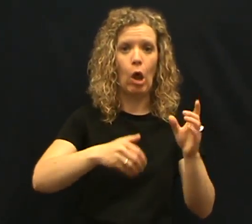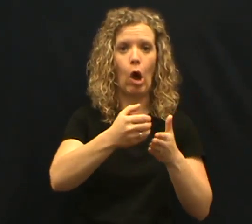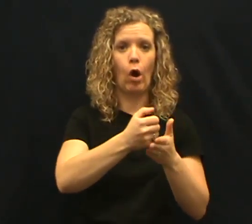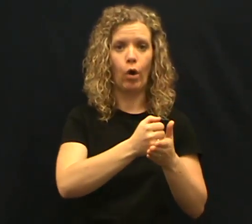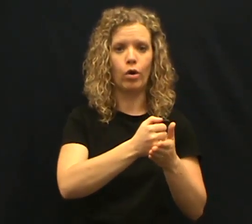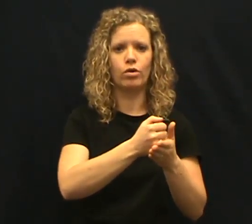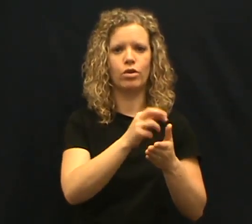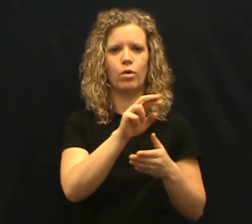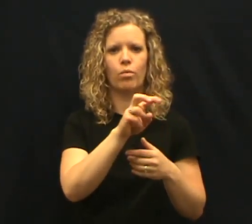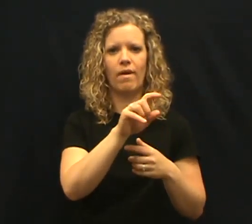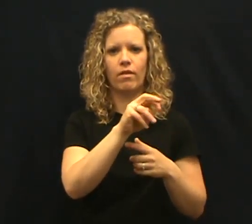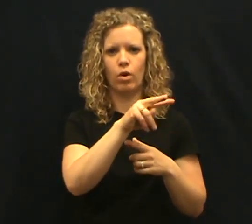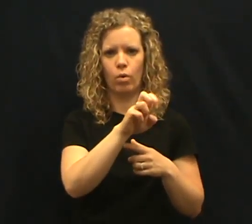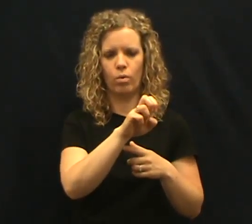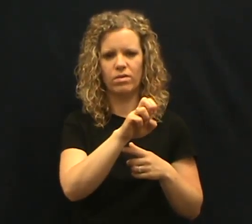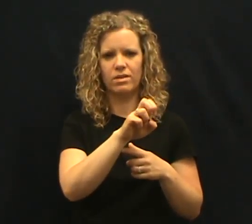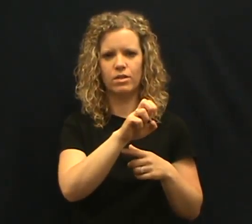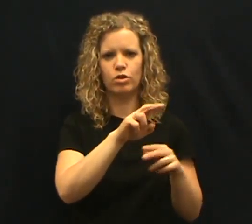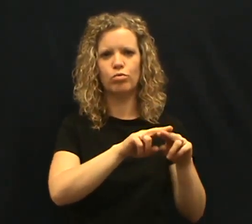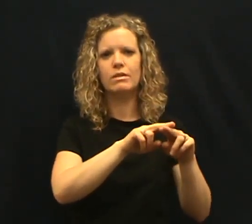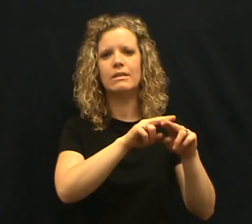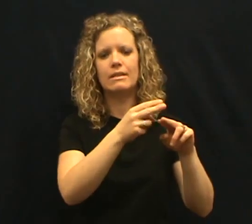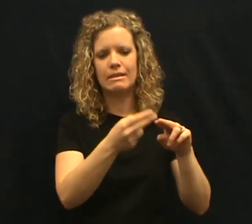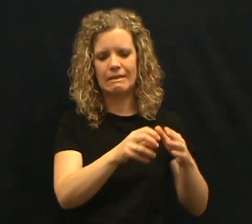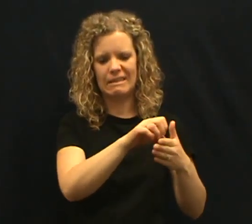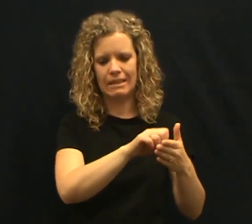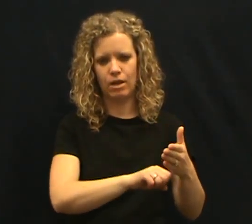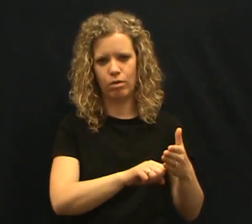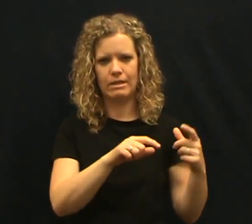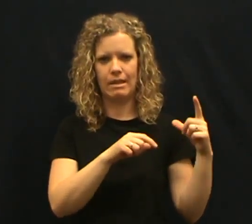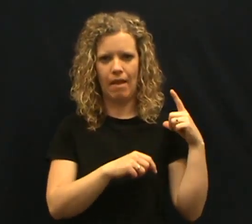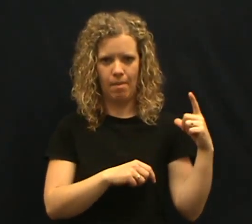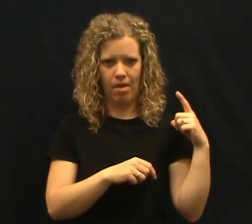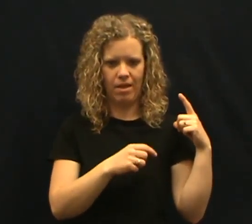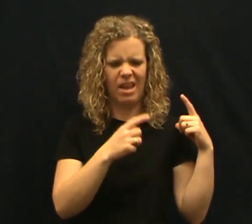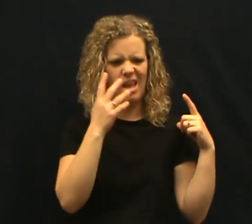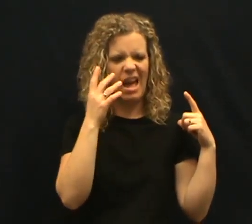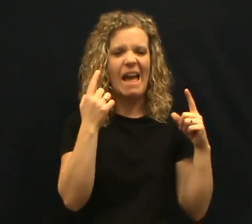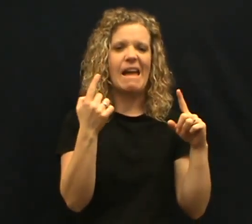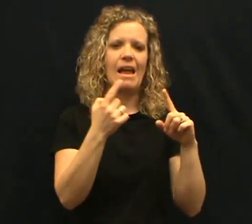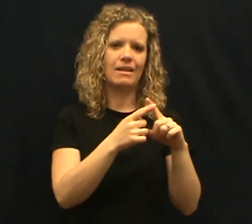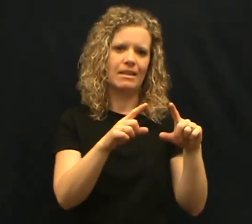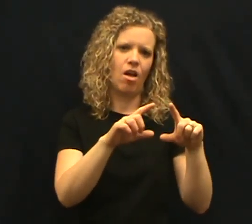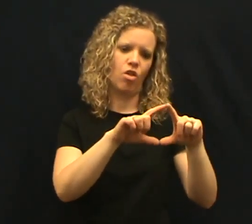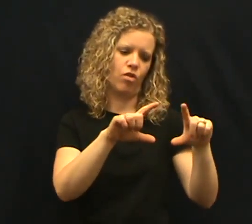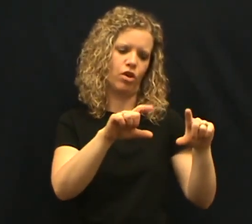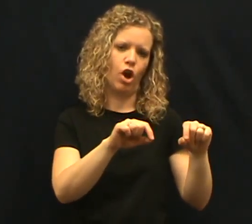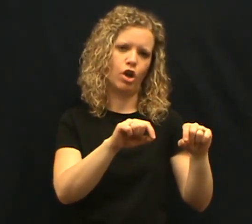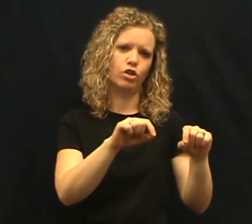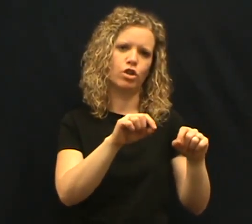that liability for those gift cards that actually got used in September, and we would